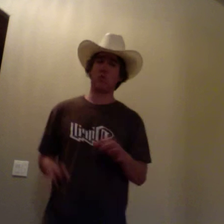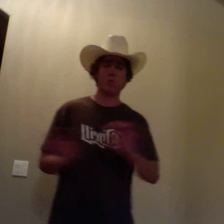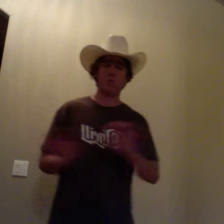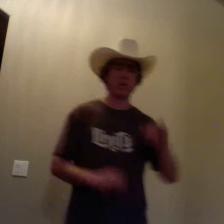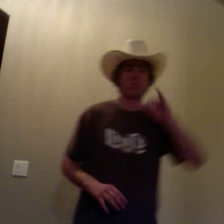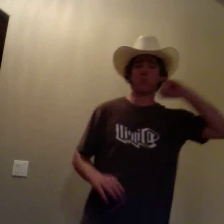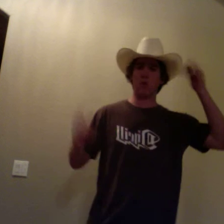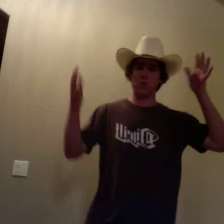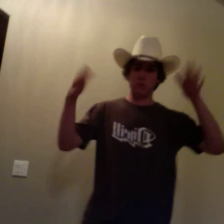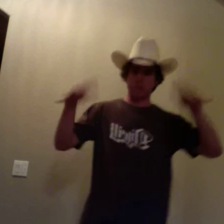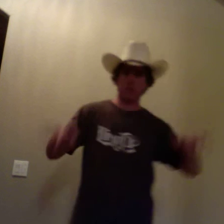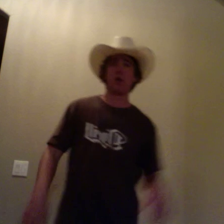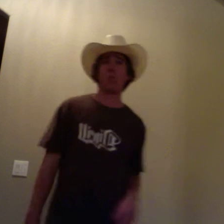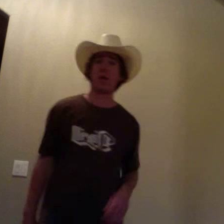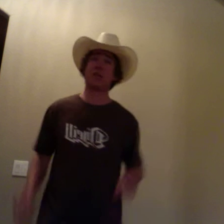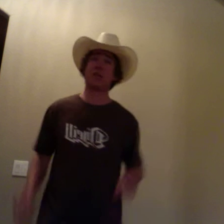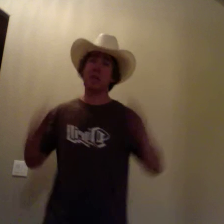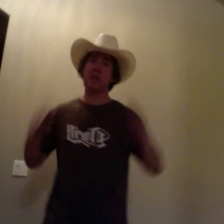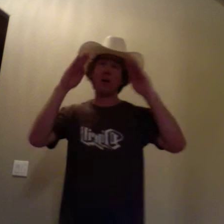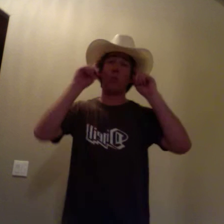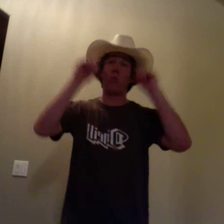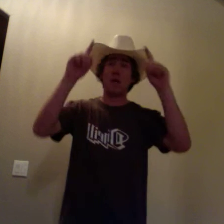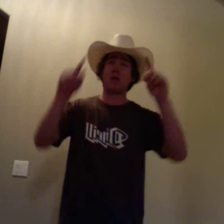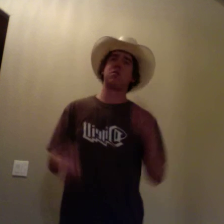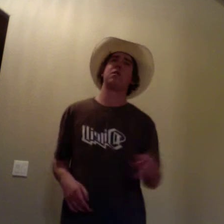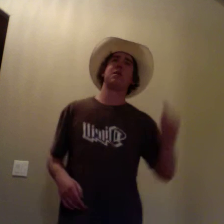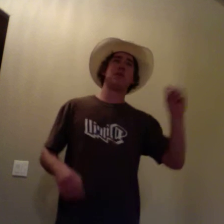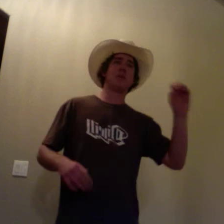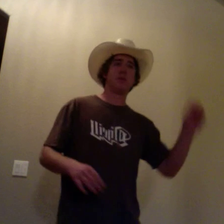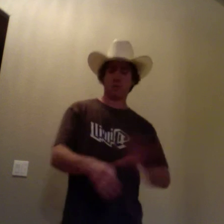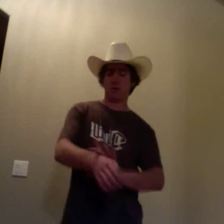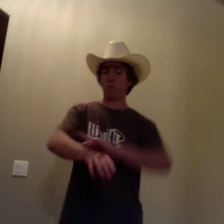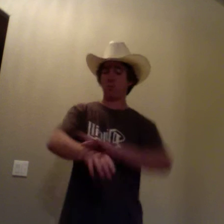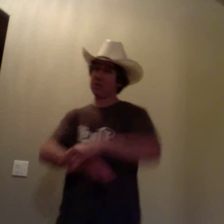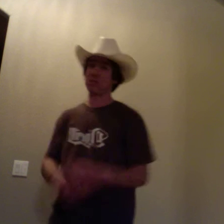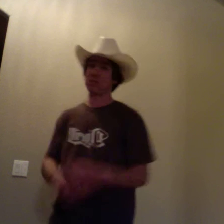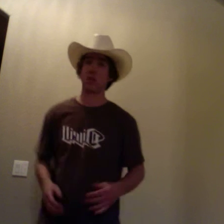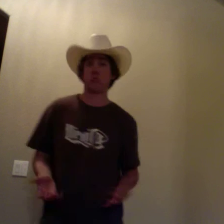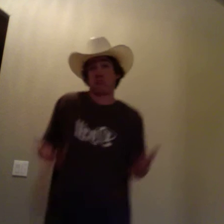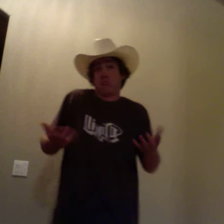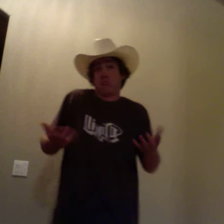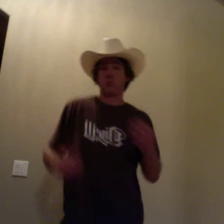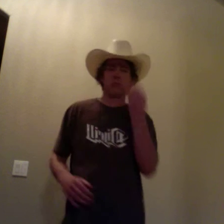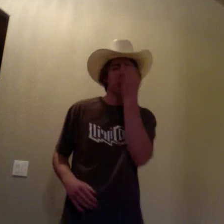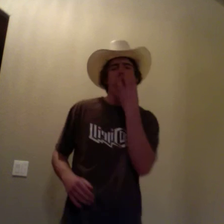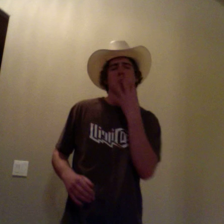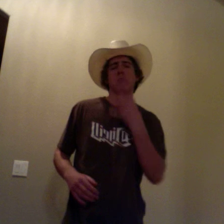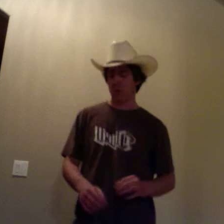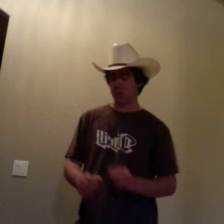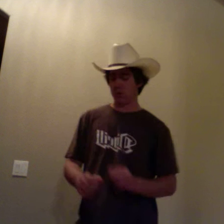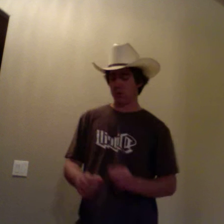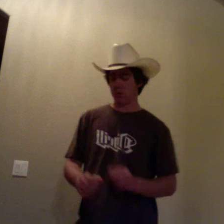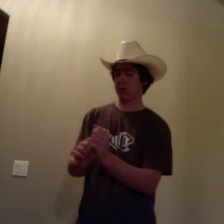doing what you're supposed to. Waking up too early, maybe we could sleep. Make a banana